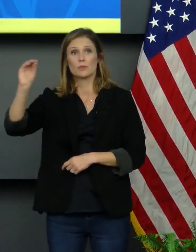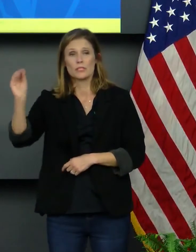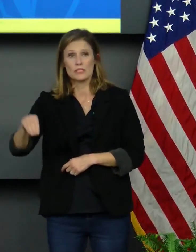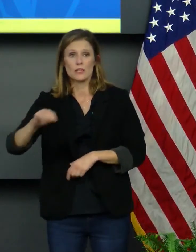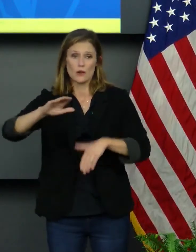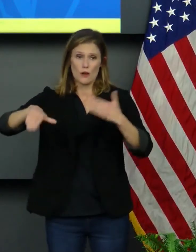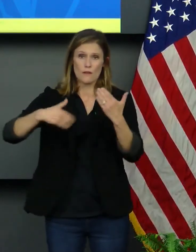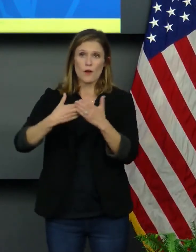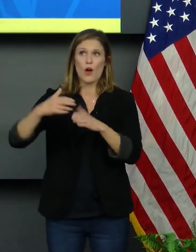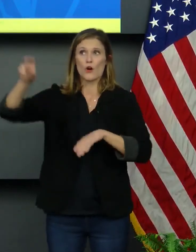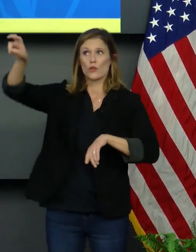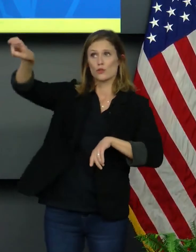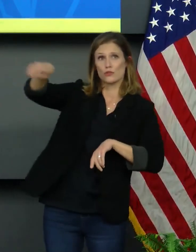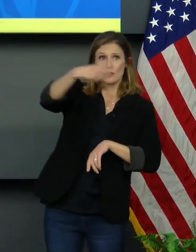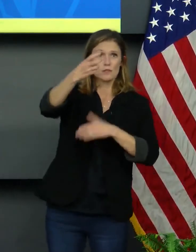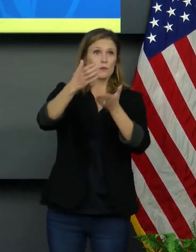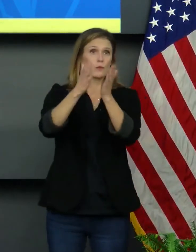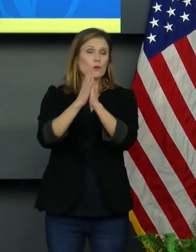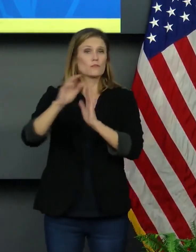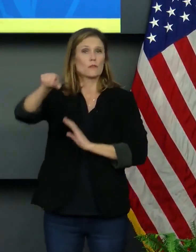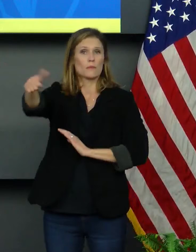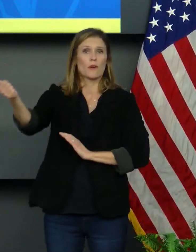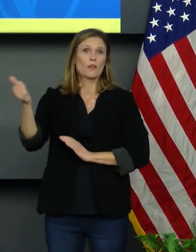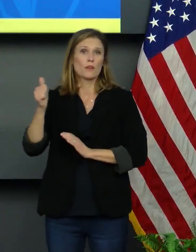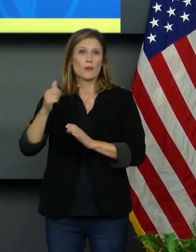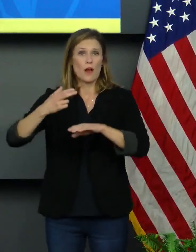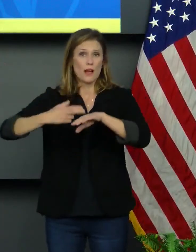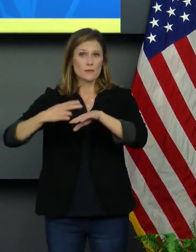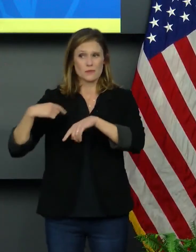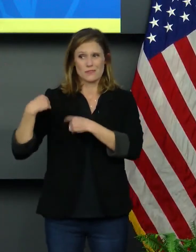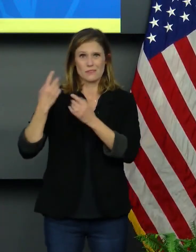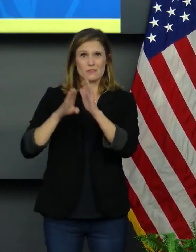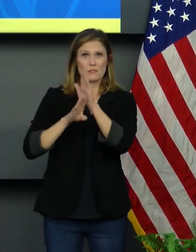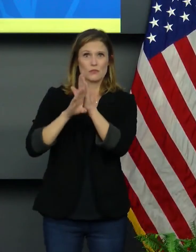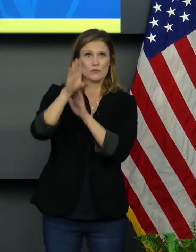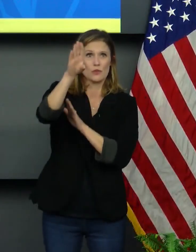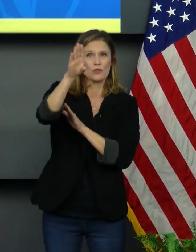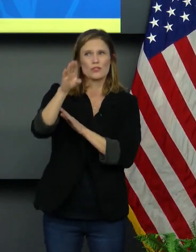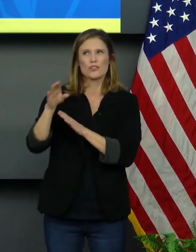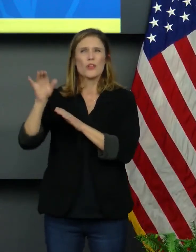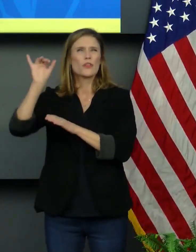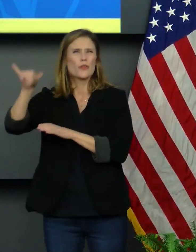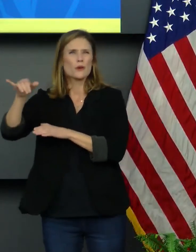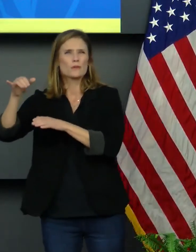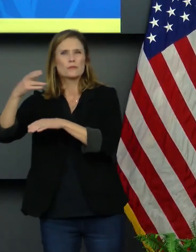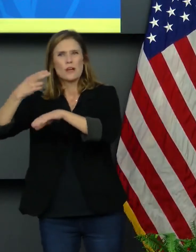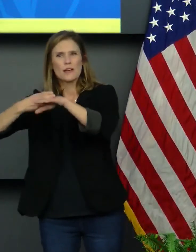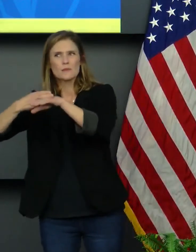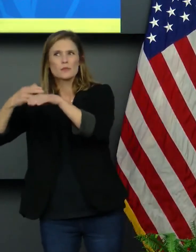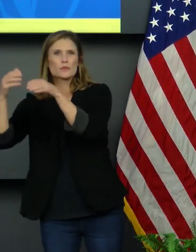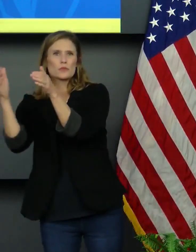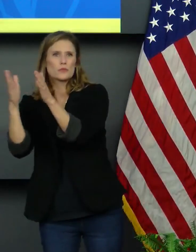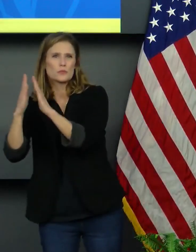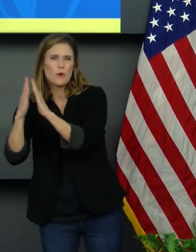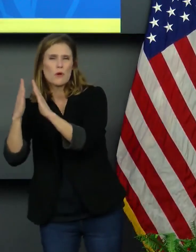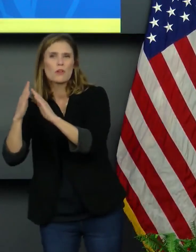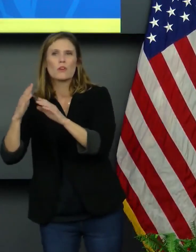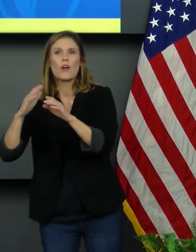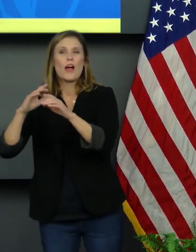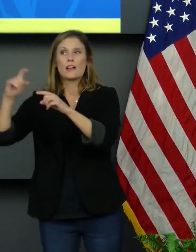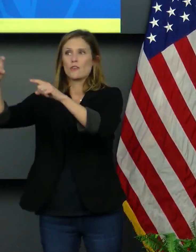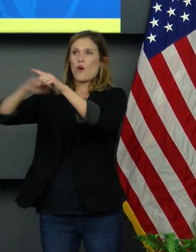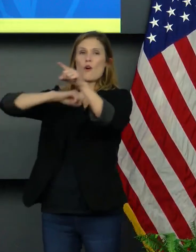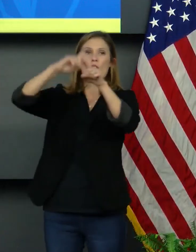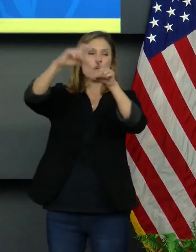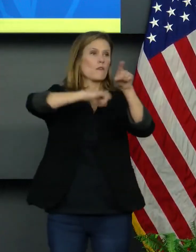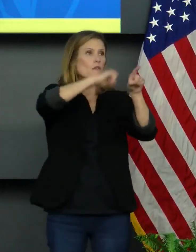the transfer requests from other hospitals. And these are smaller hospitals that need the help, and the calls are coming from everywhere. They're